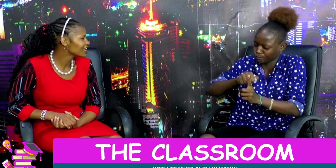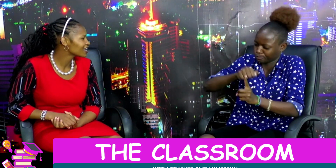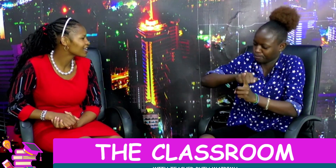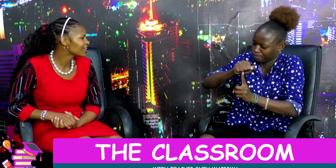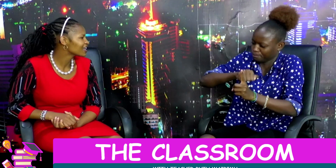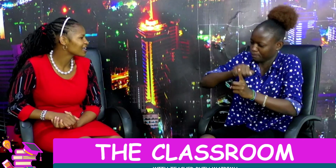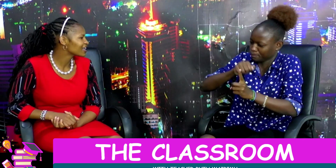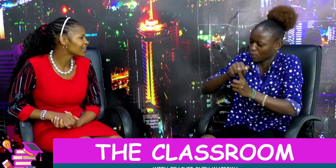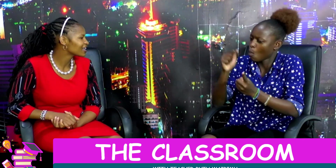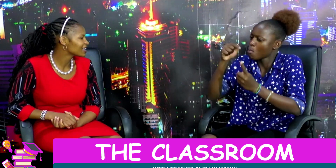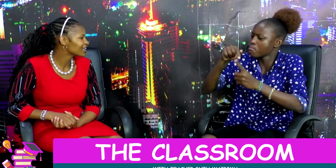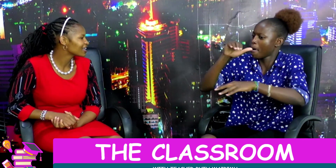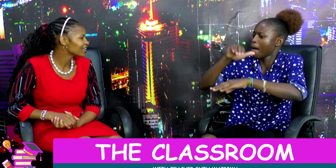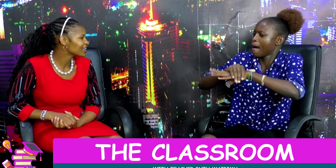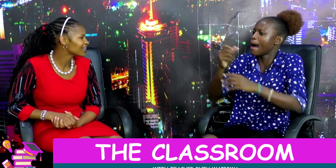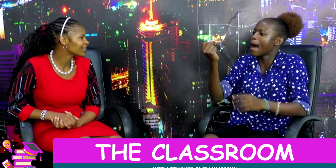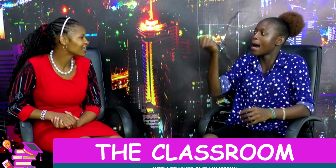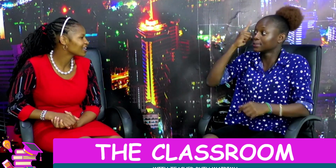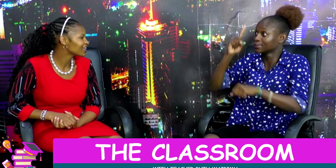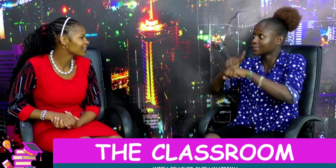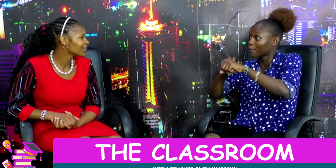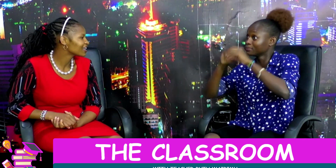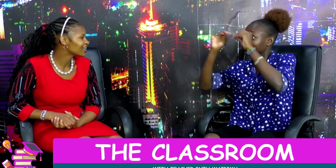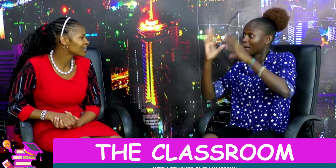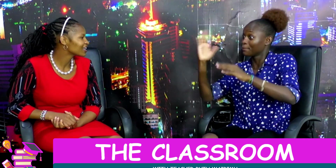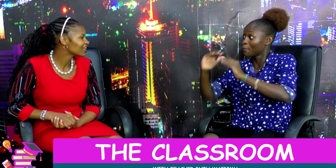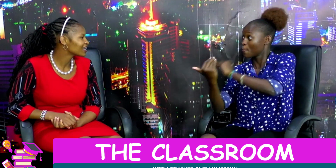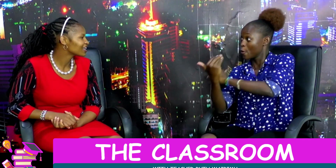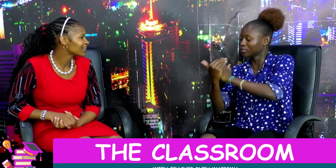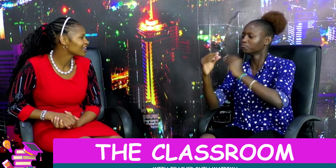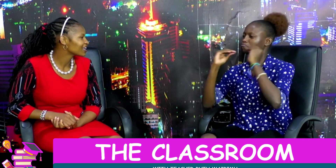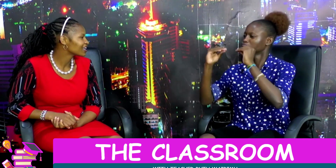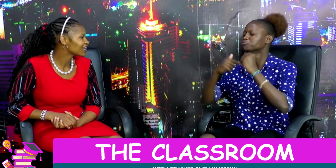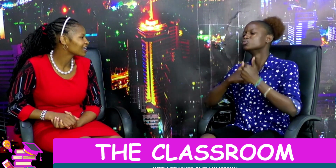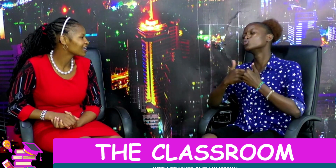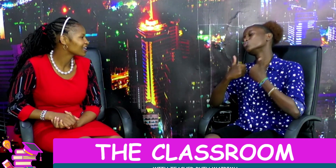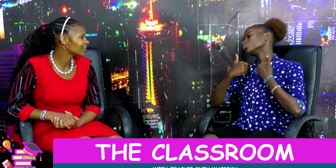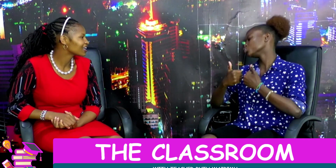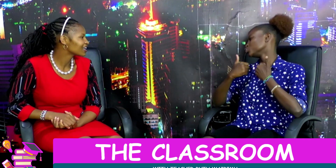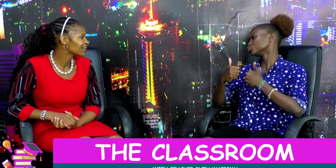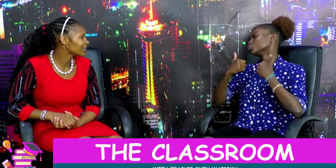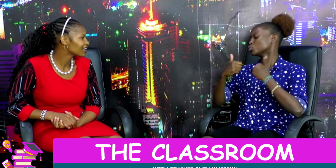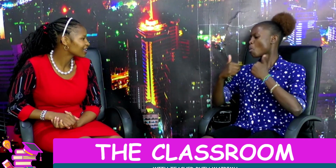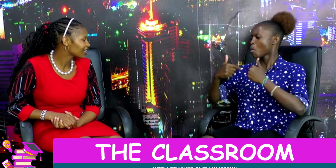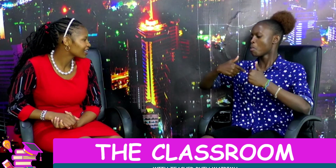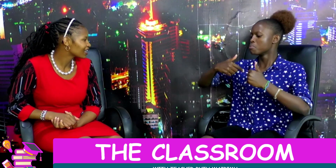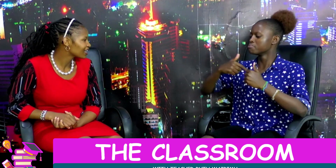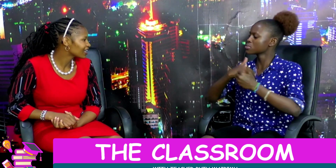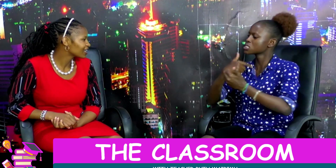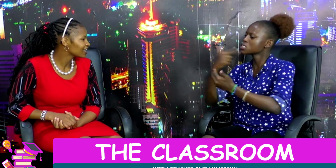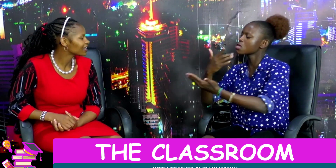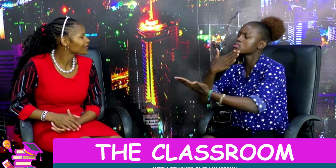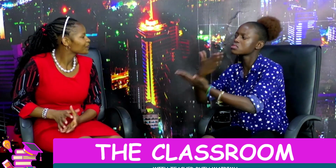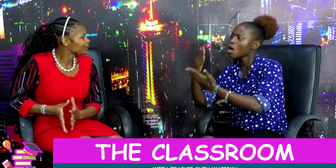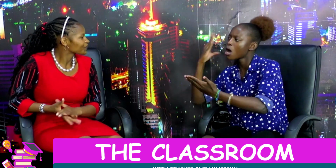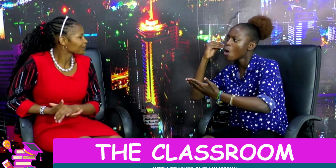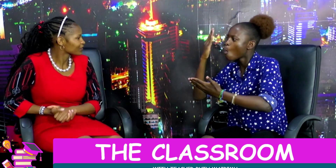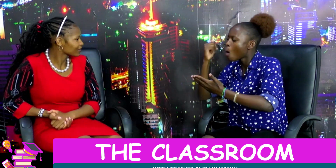bit, and that is how, and I went back and tried to, study on my own, take back what I've been taught, and